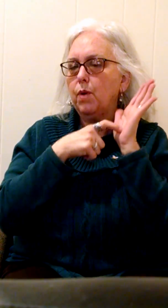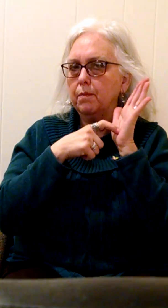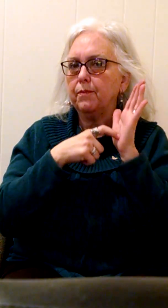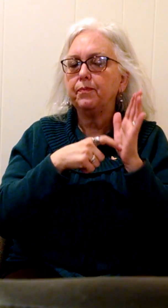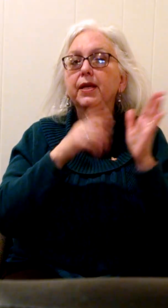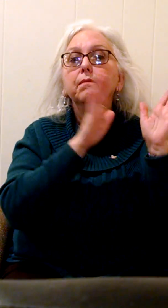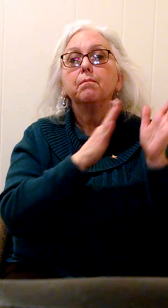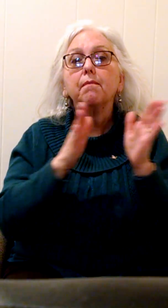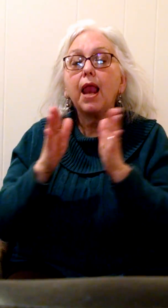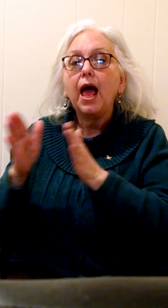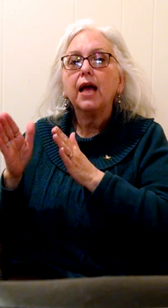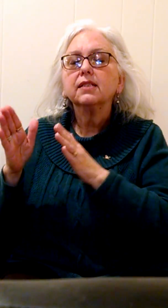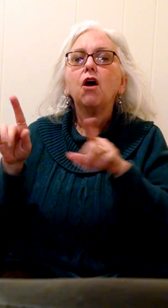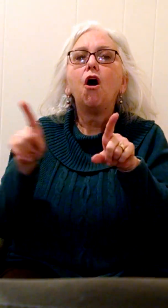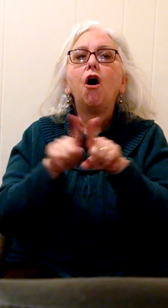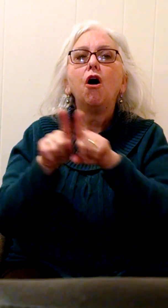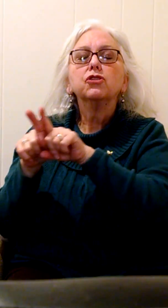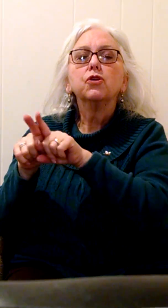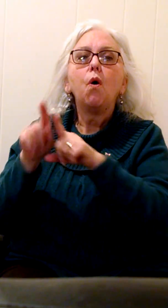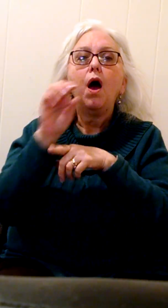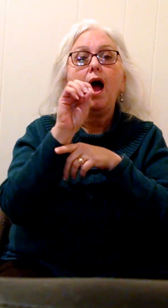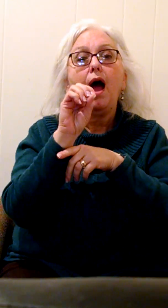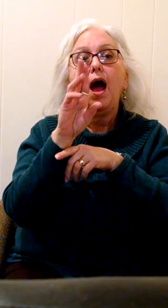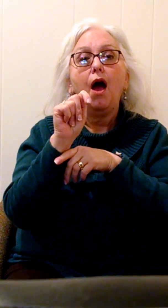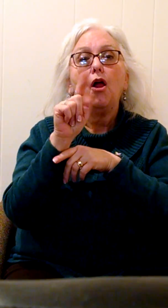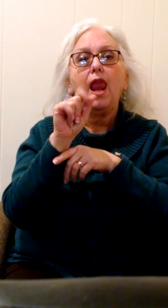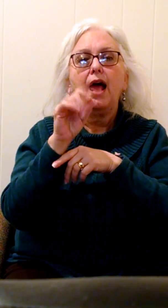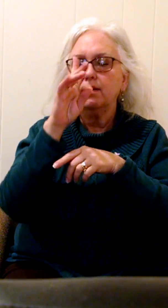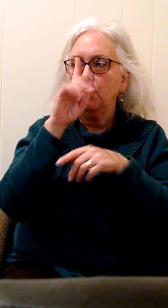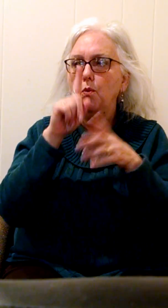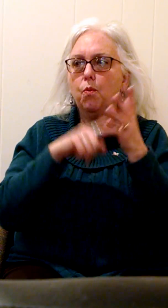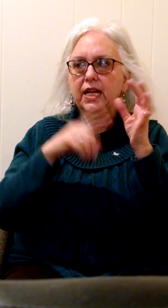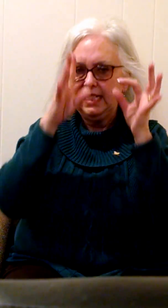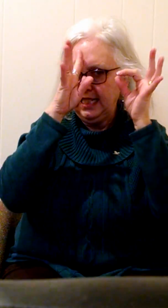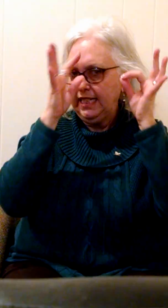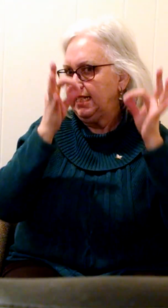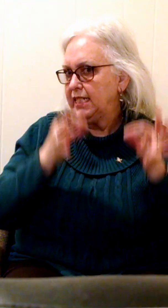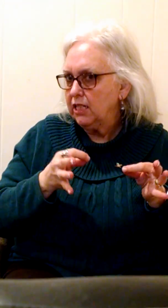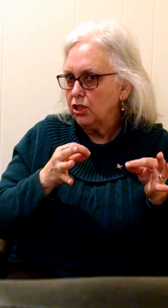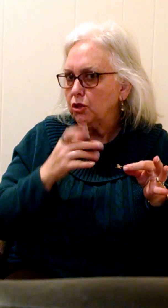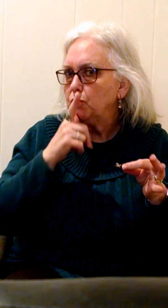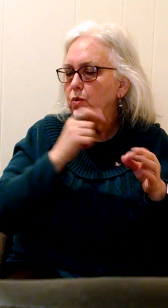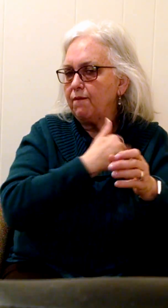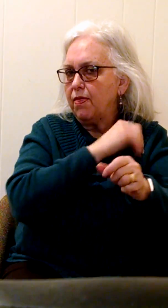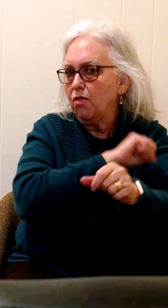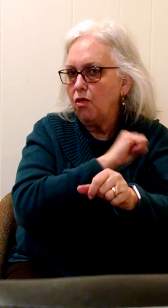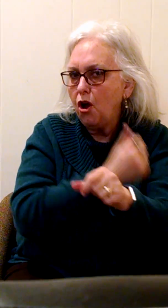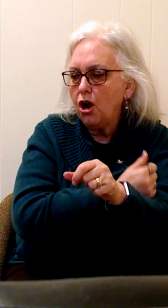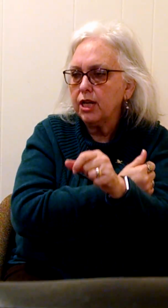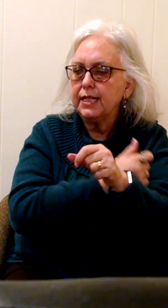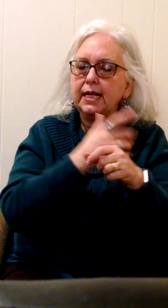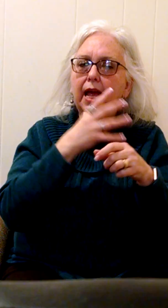Plans shall also outline decision-making authorities, identified